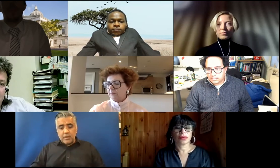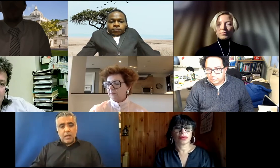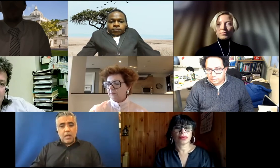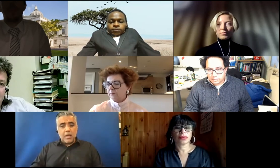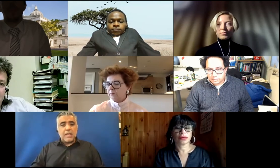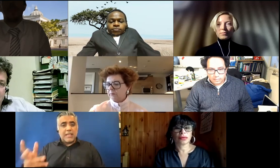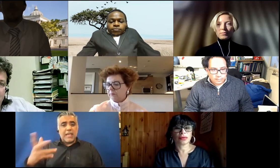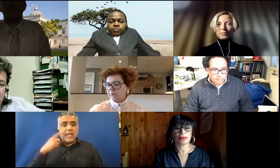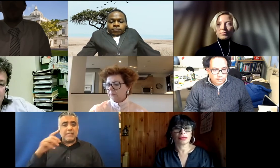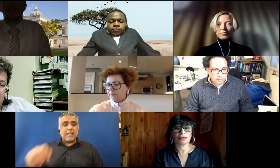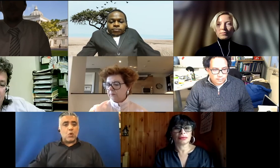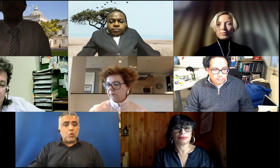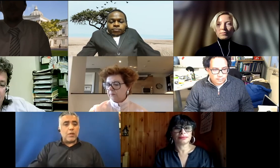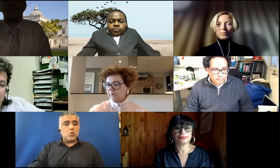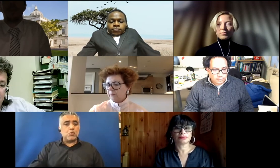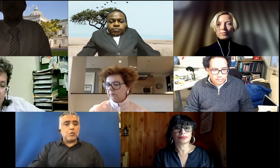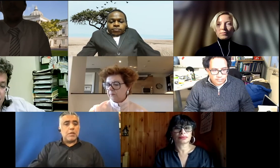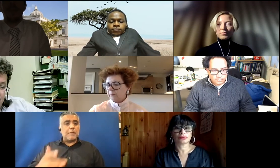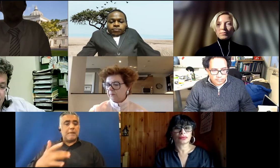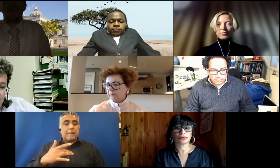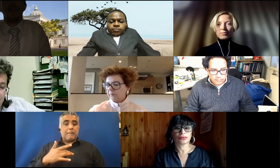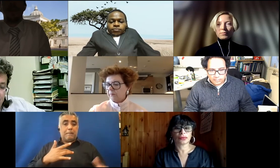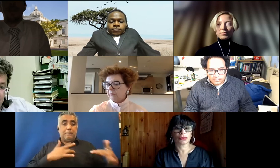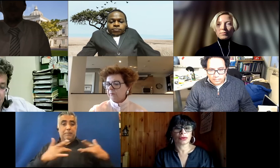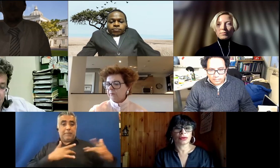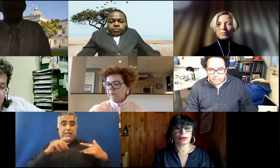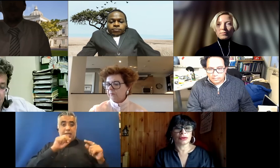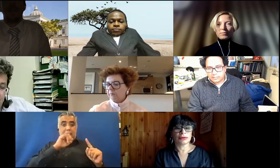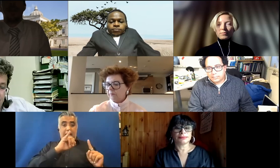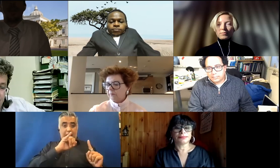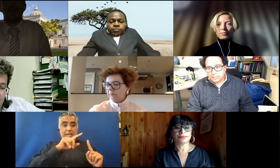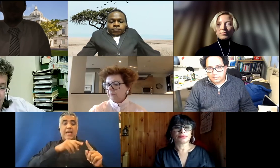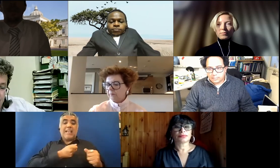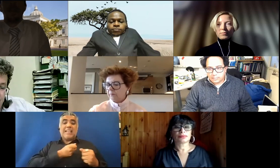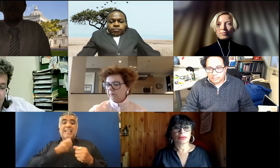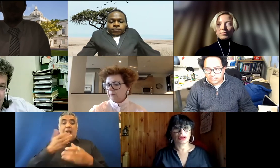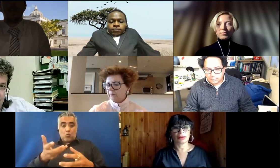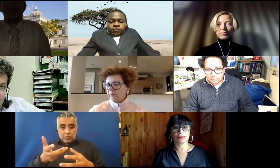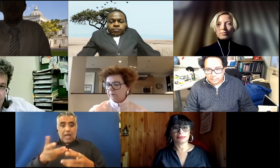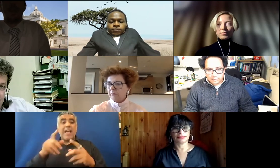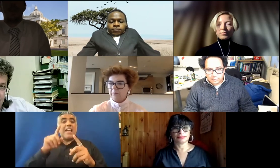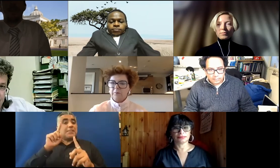what are some of the concerns that AI poses, especially in the